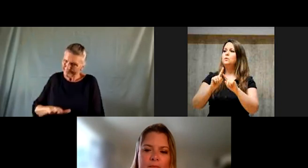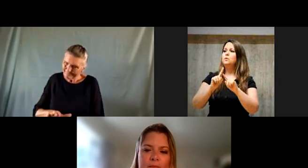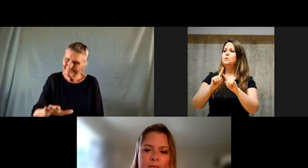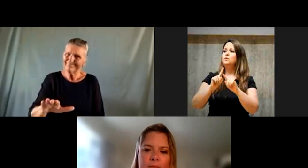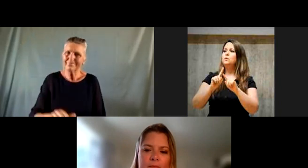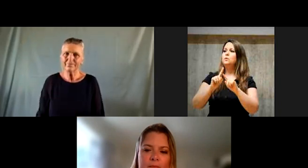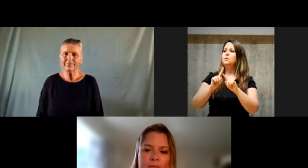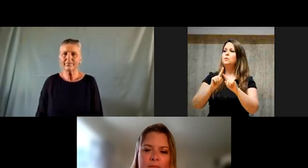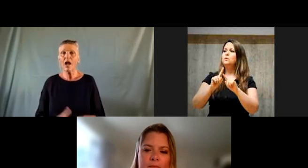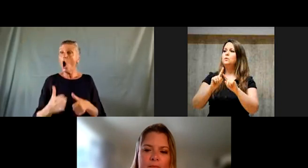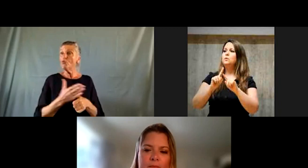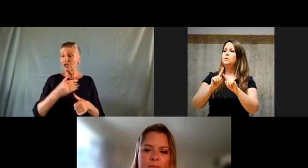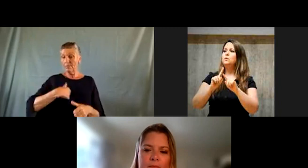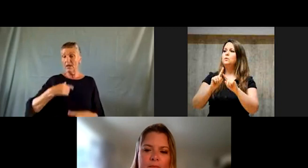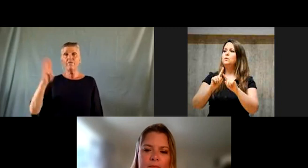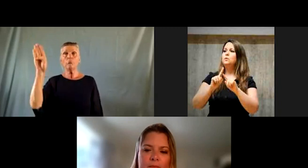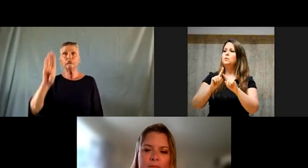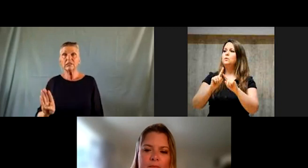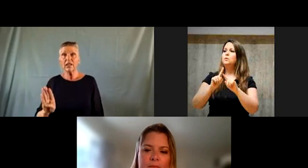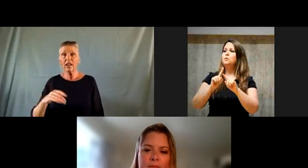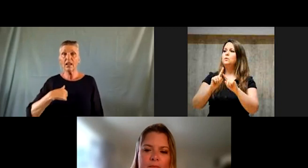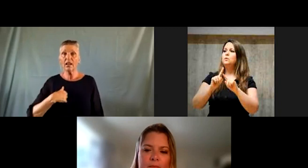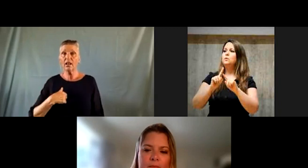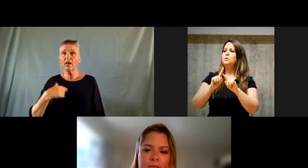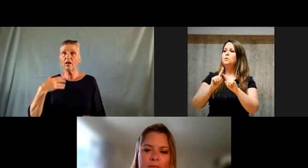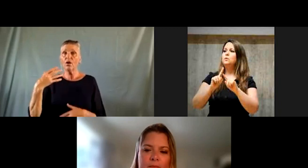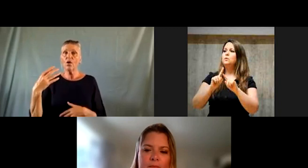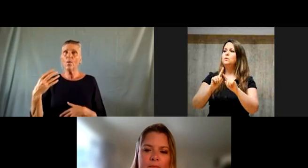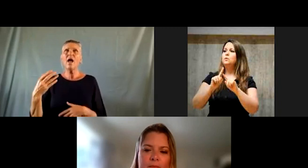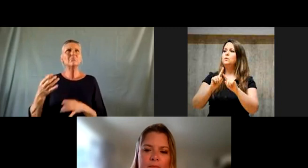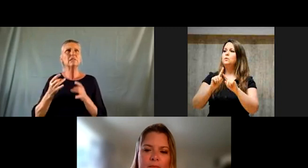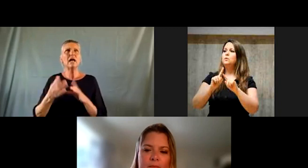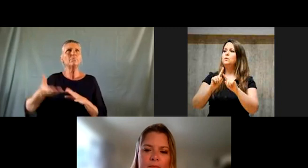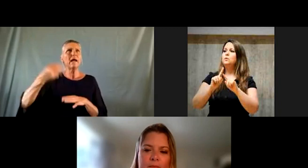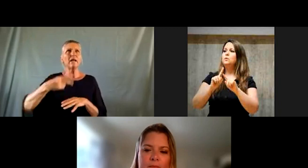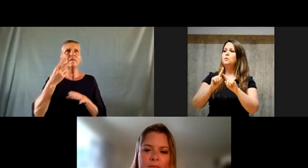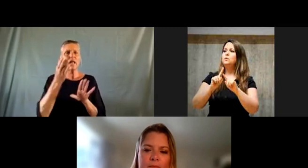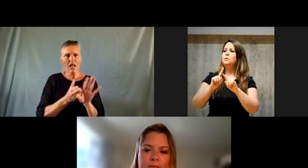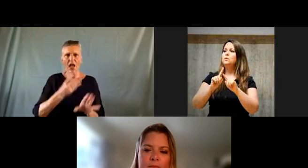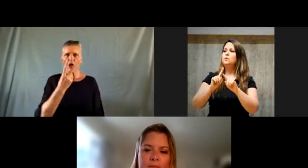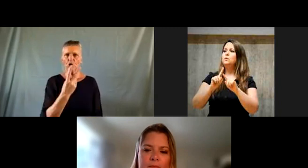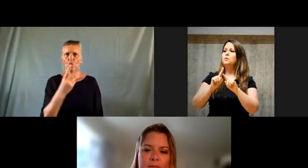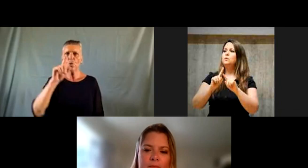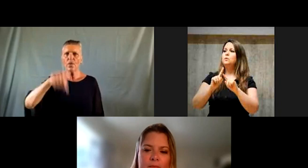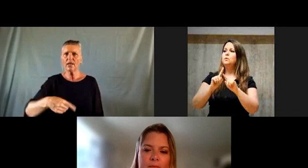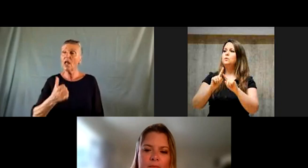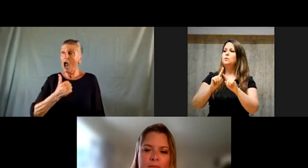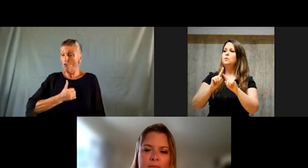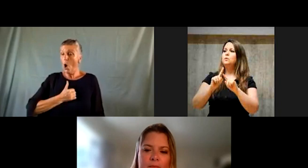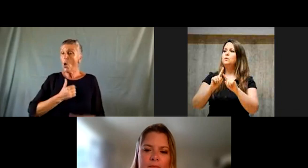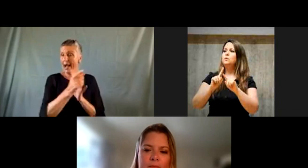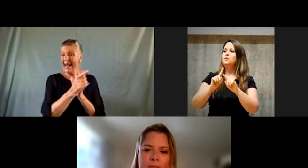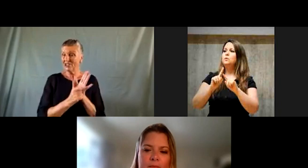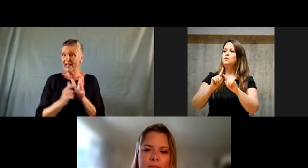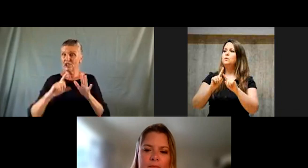I'm originally from Brazil. In Brazil, we have since 2000 our own accessibility legislation. And